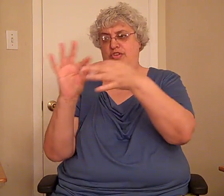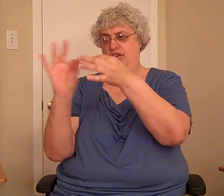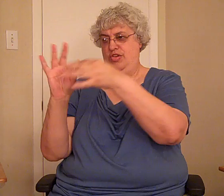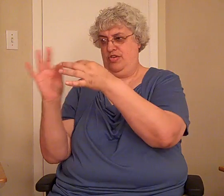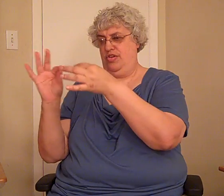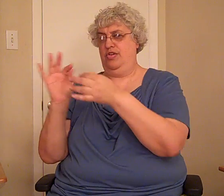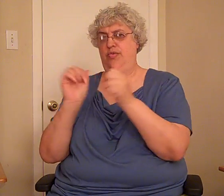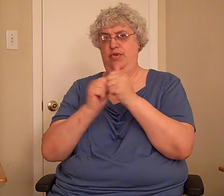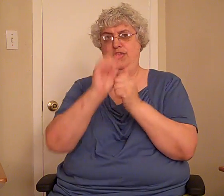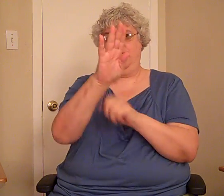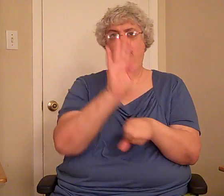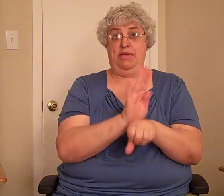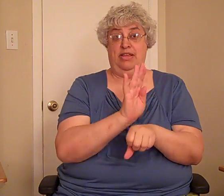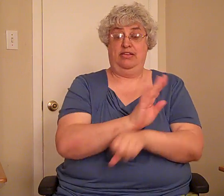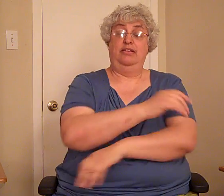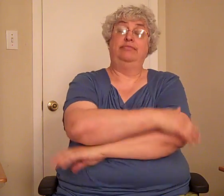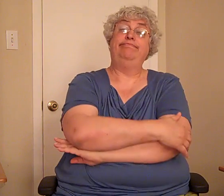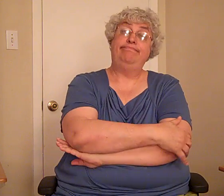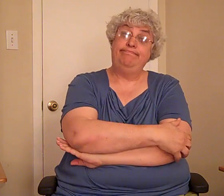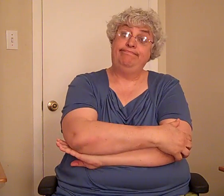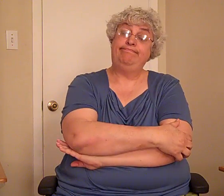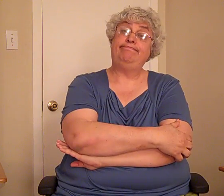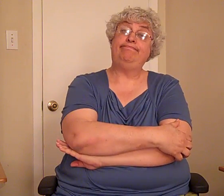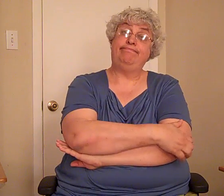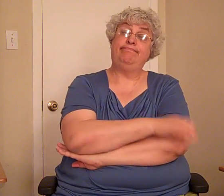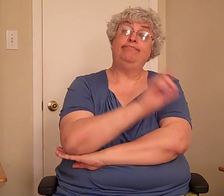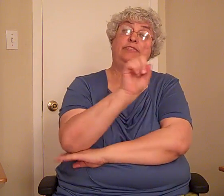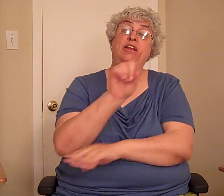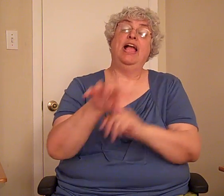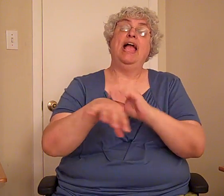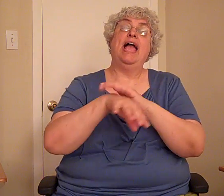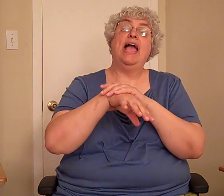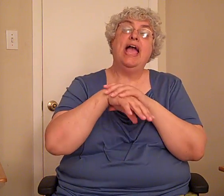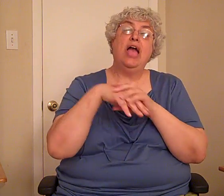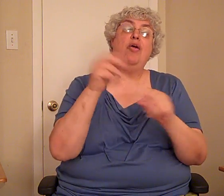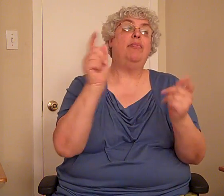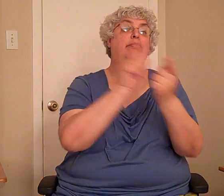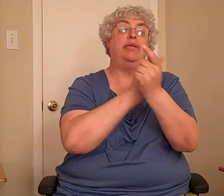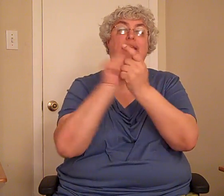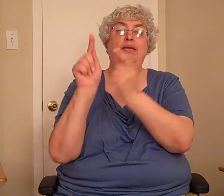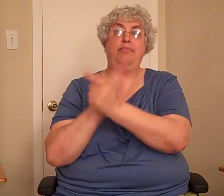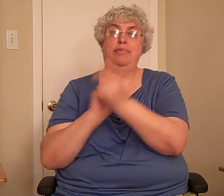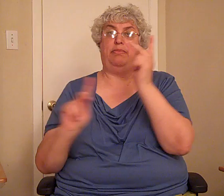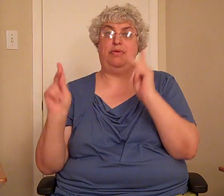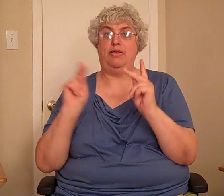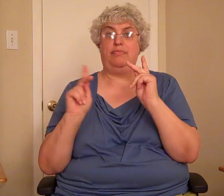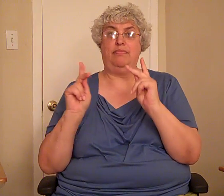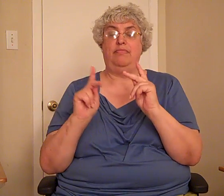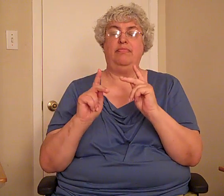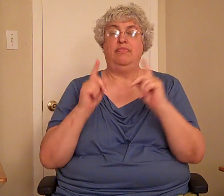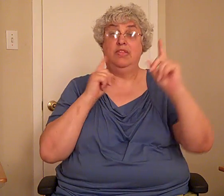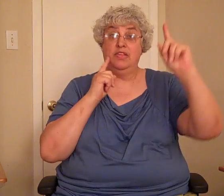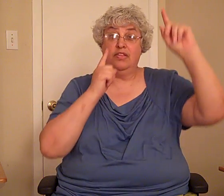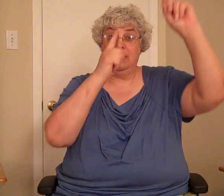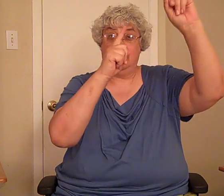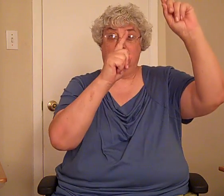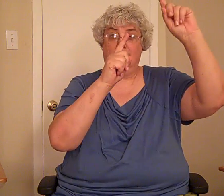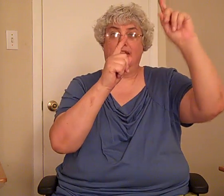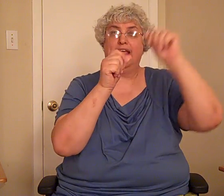business. And when you're going out into the marketplace and your objective is to create a unique and lasting difference